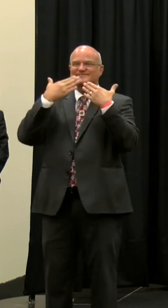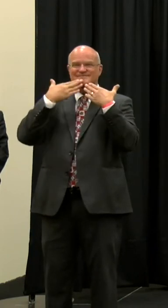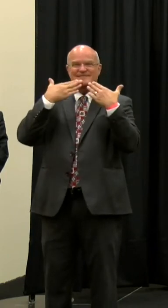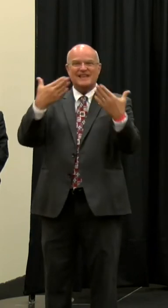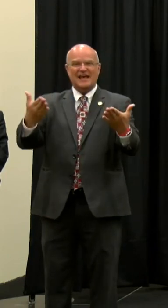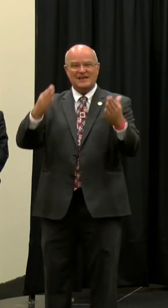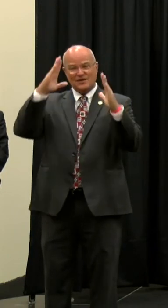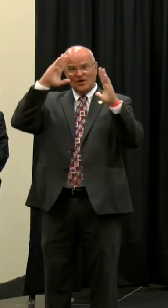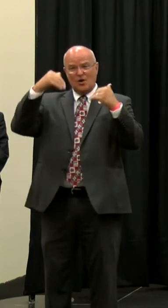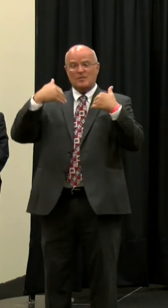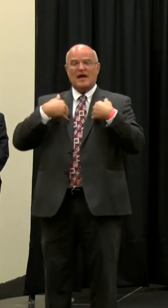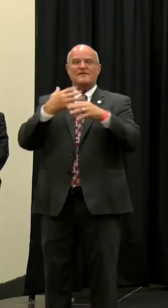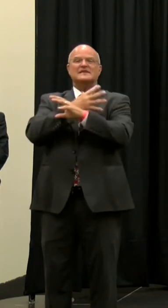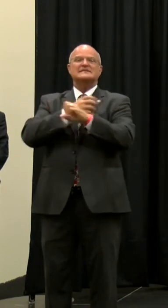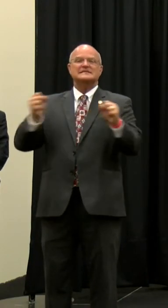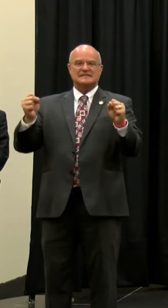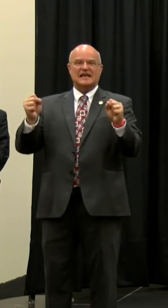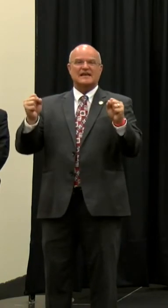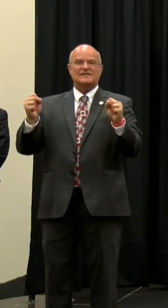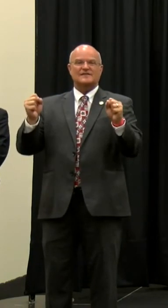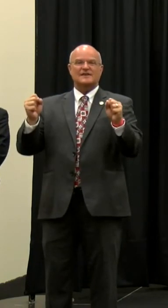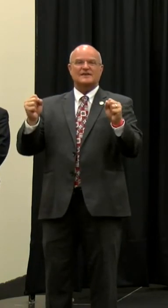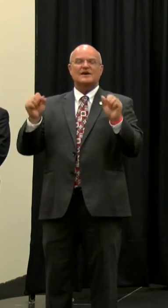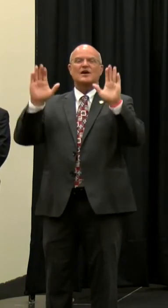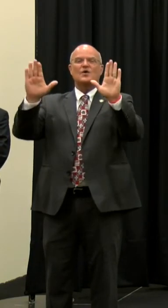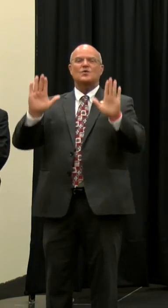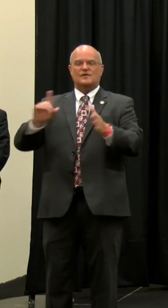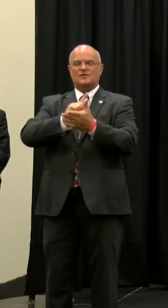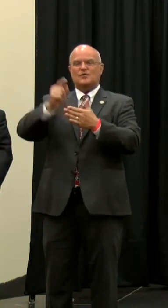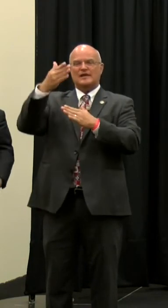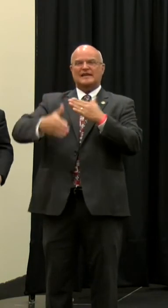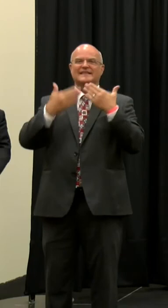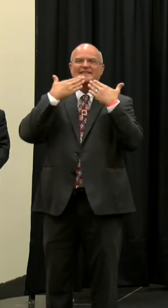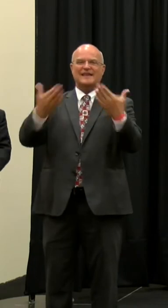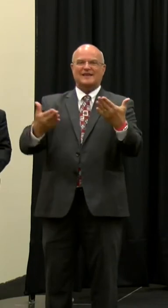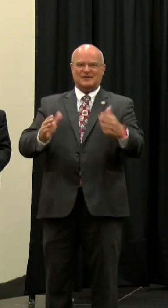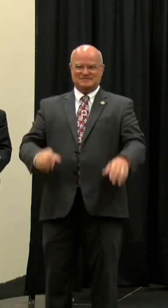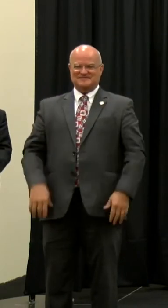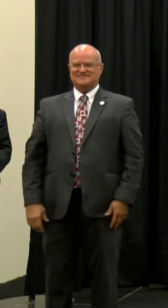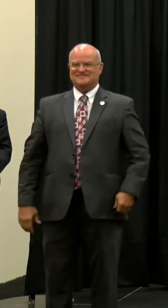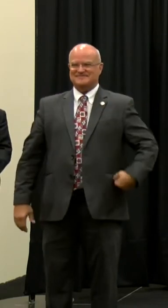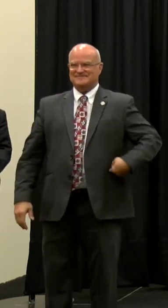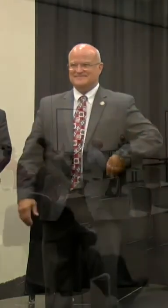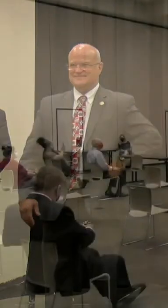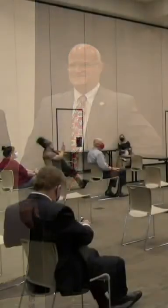thank you, and we hope everybody has a safe and wonderful weekend. Thank you.